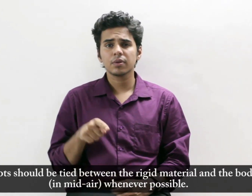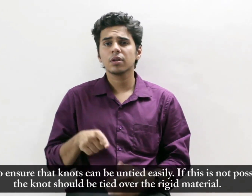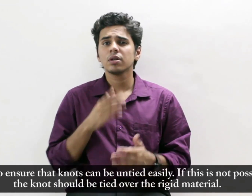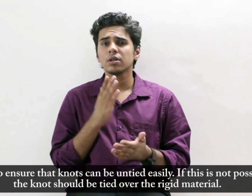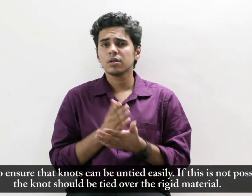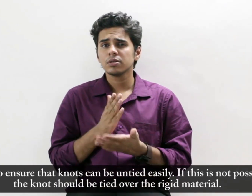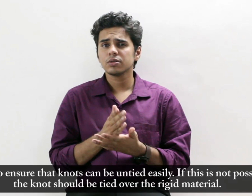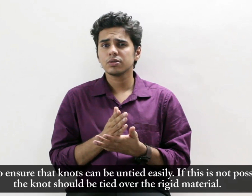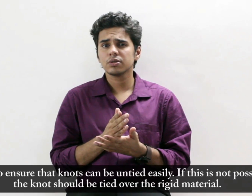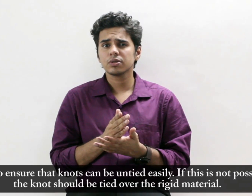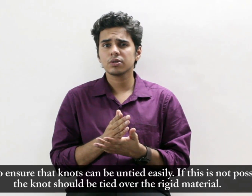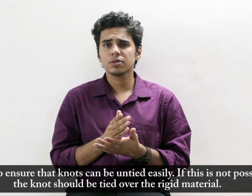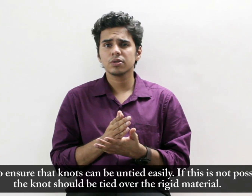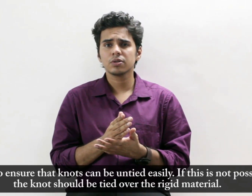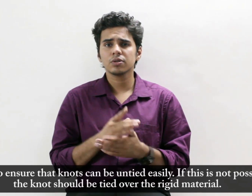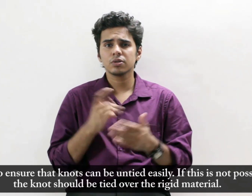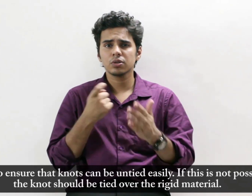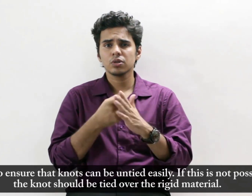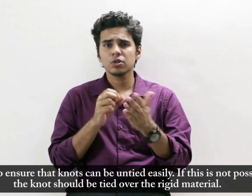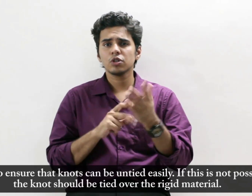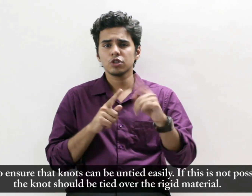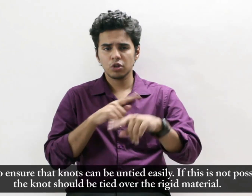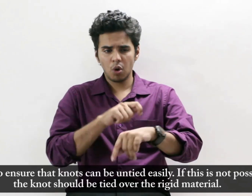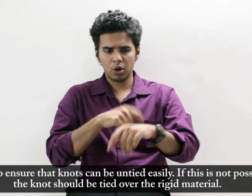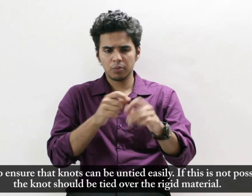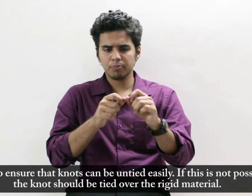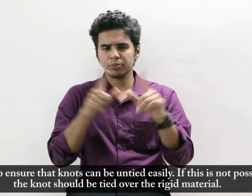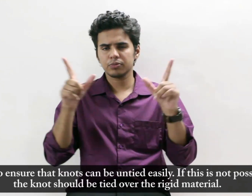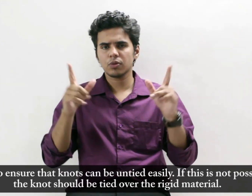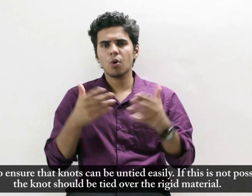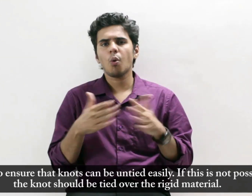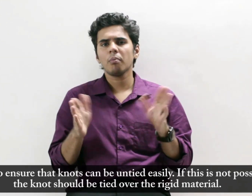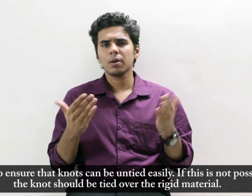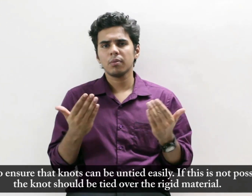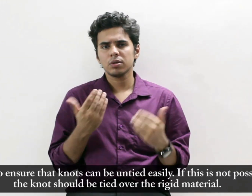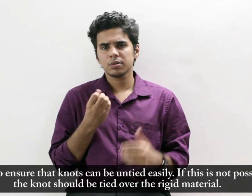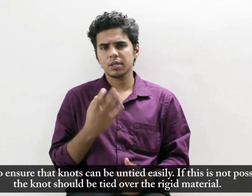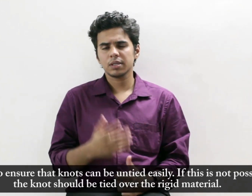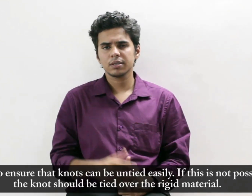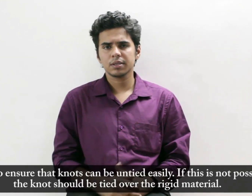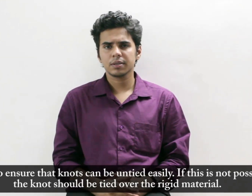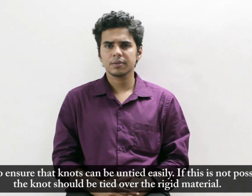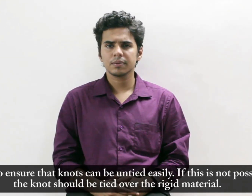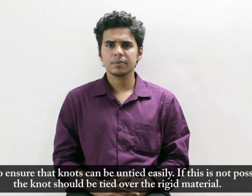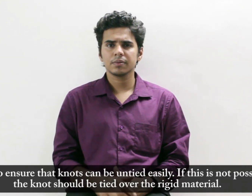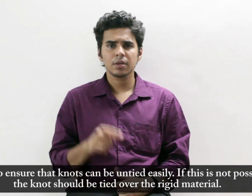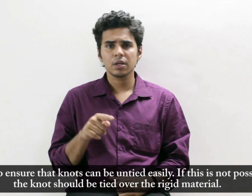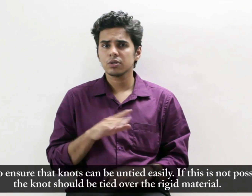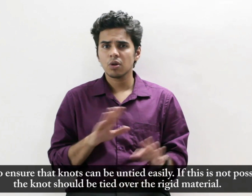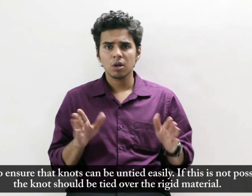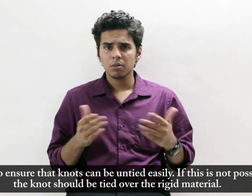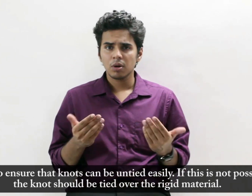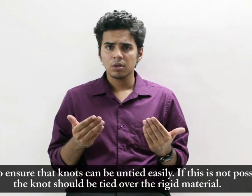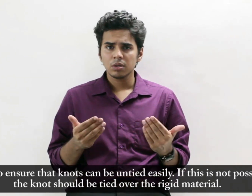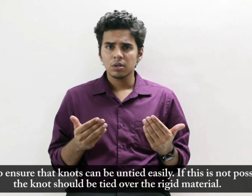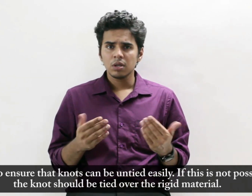This is to ensure that knots can be untied easily. If this is not possible, the knot should be tied over the rigid